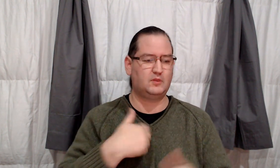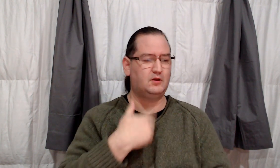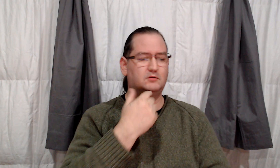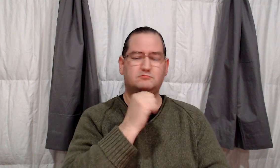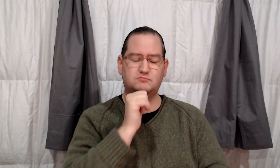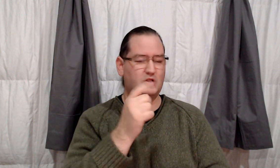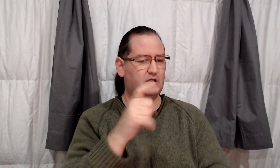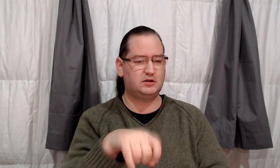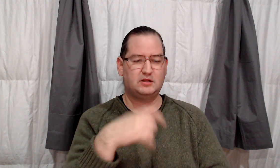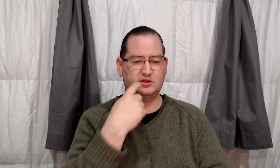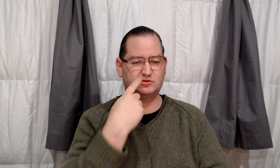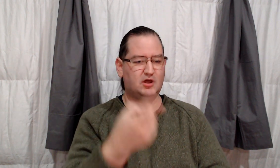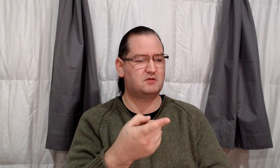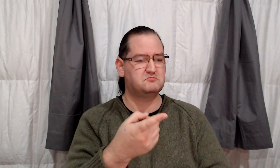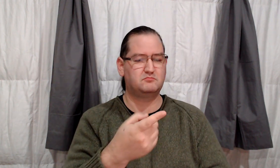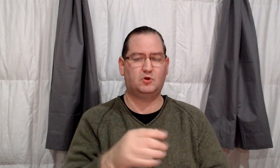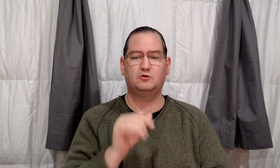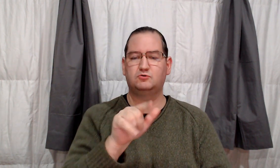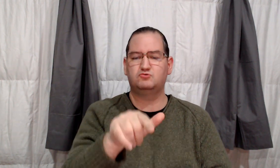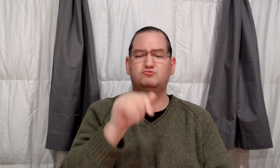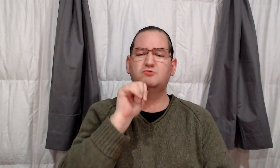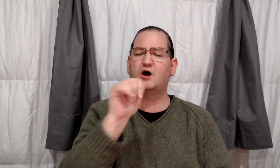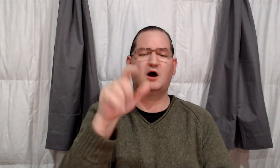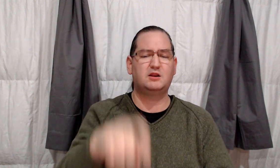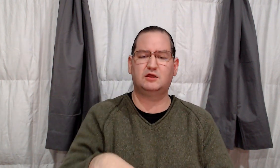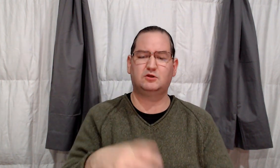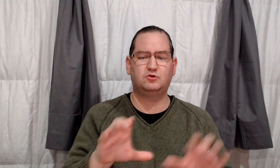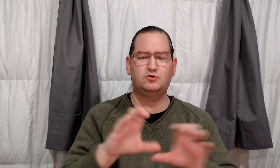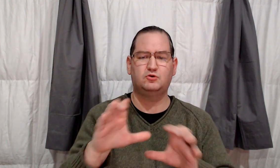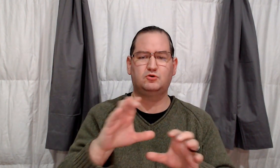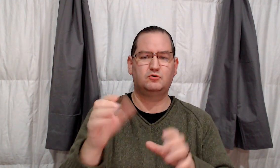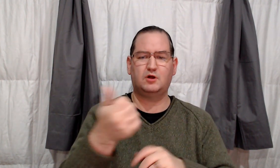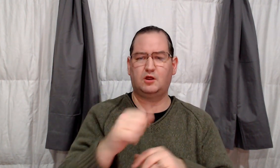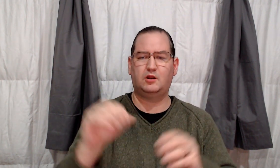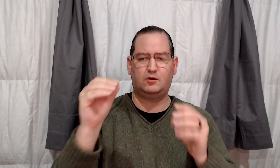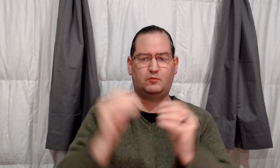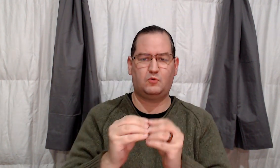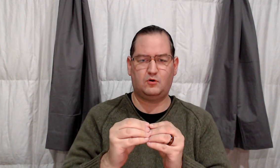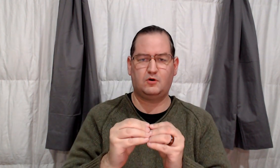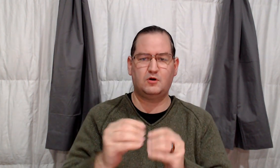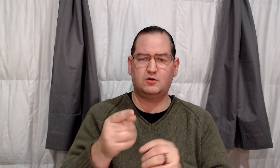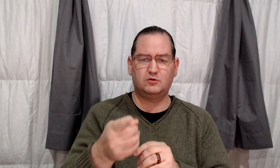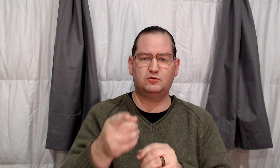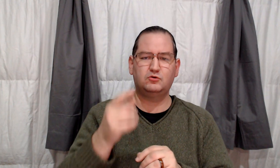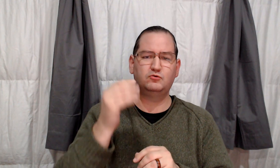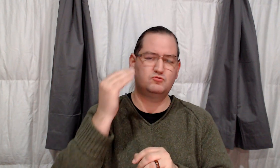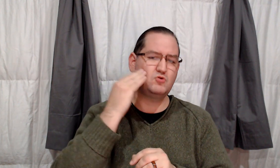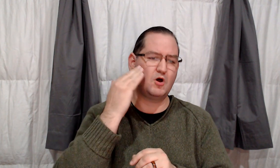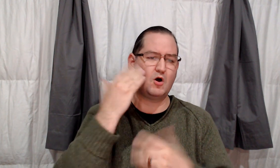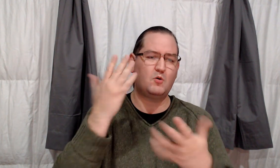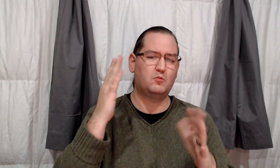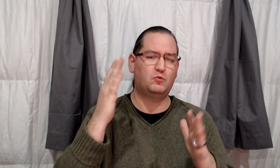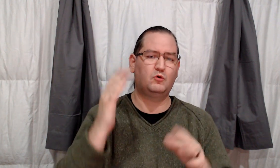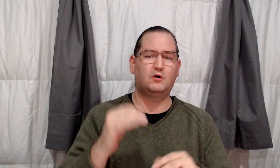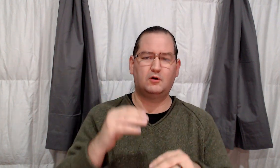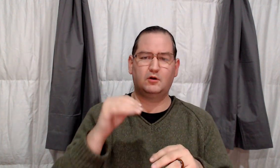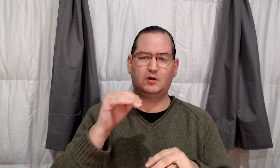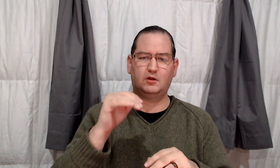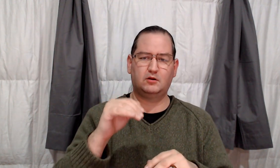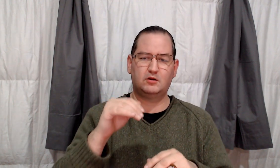it because now you know what you're not going to do. You know how to not do it all by yourself, reminding yourself. But